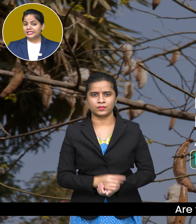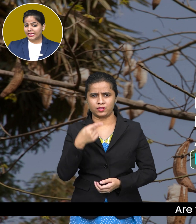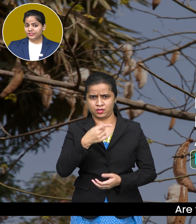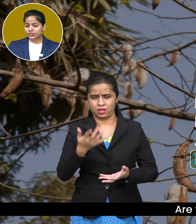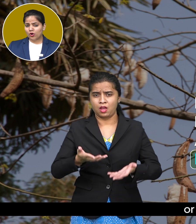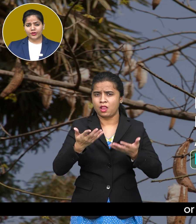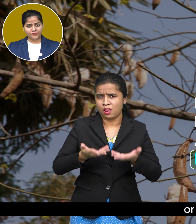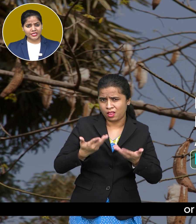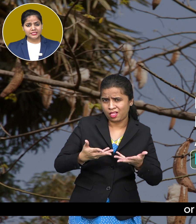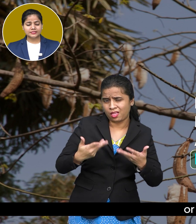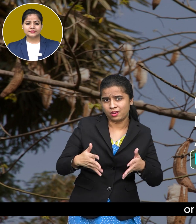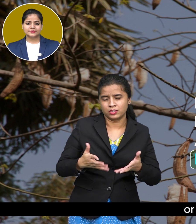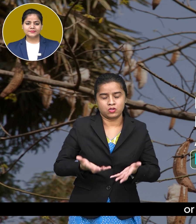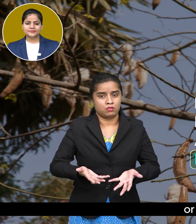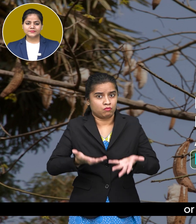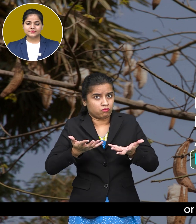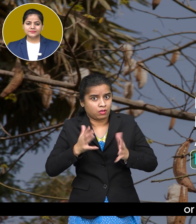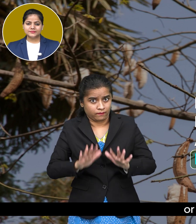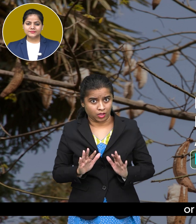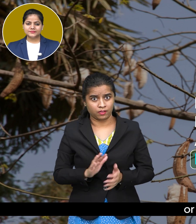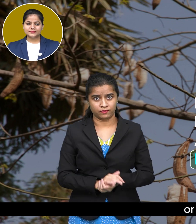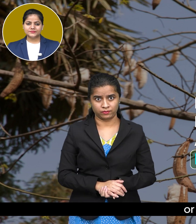Are they light or heavy?